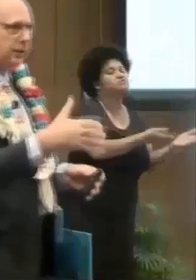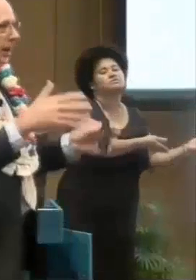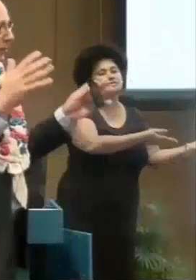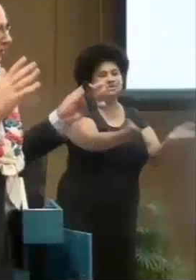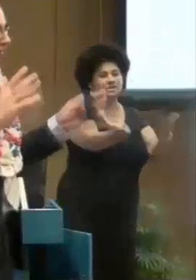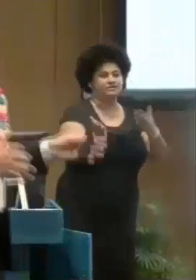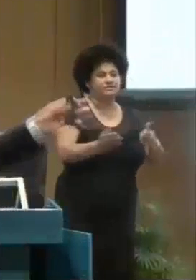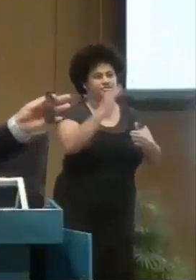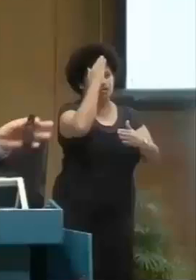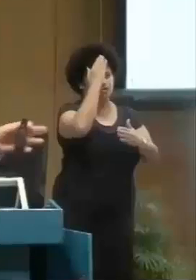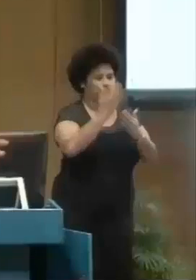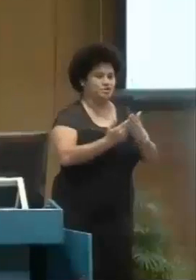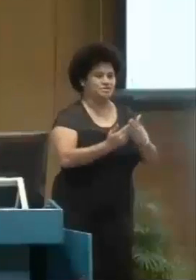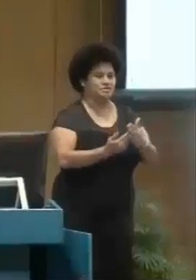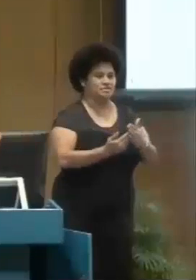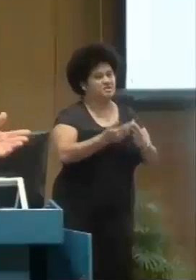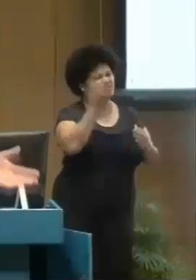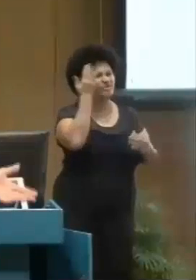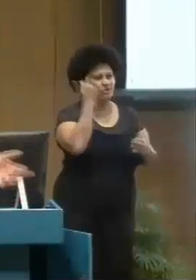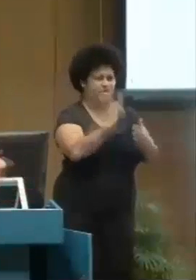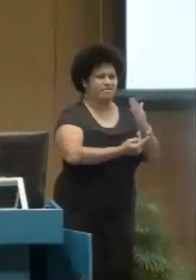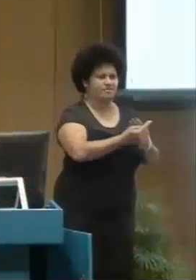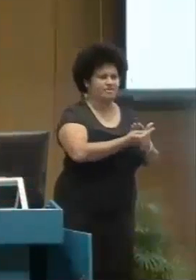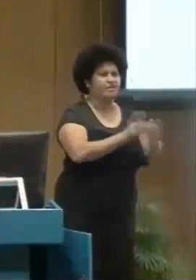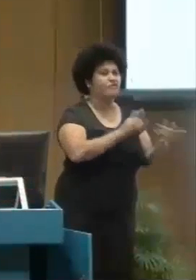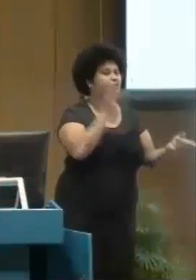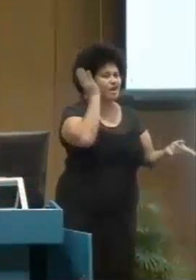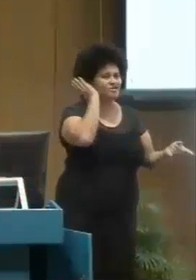and things like that. And it was very regimented. And to some degree,